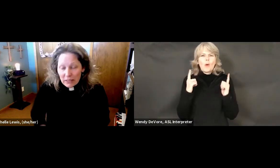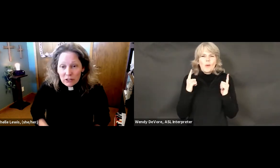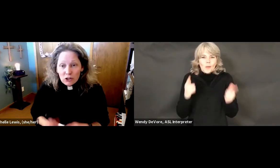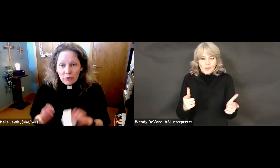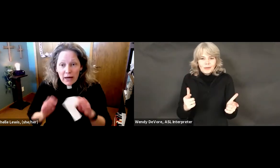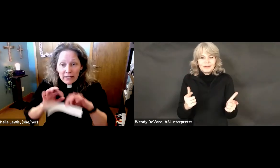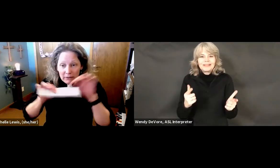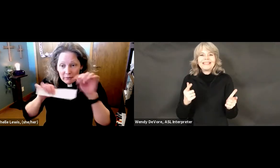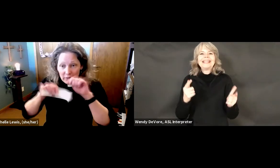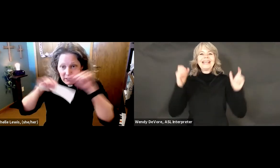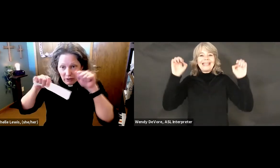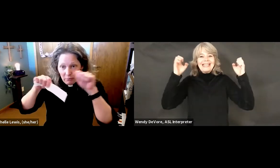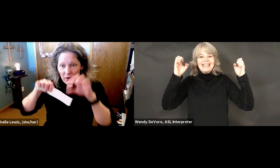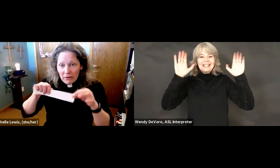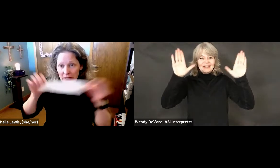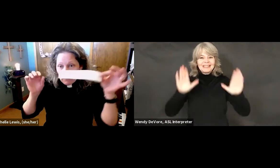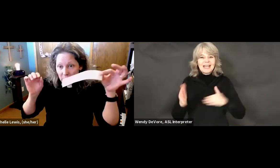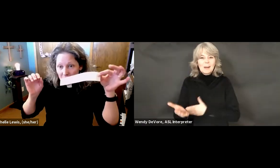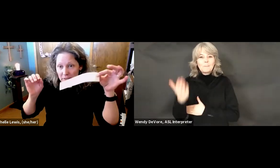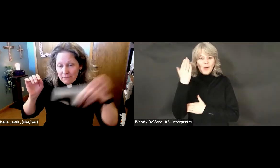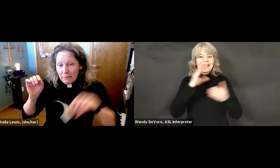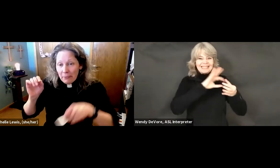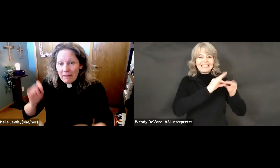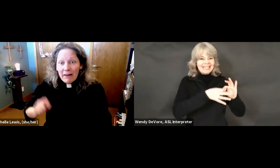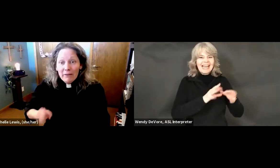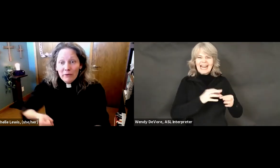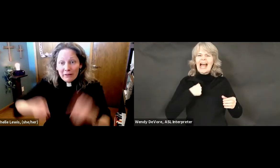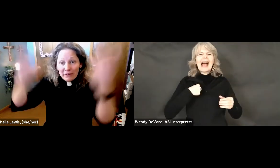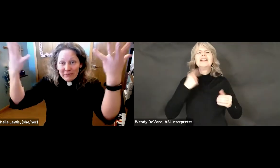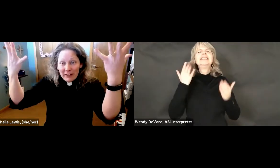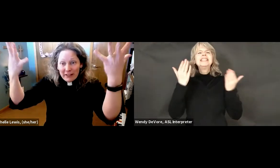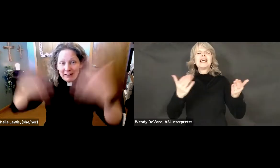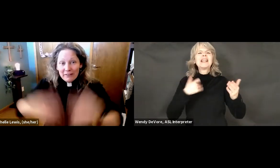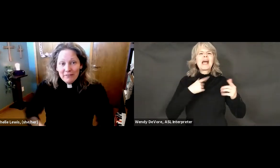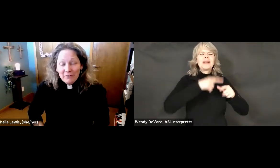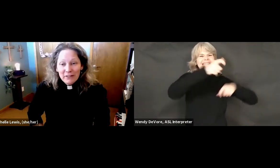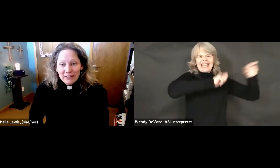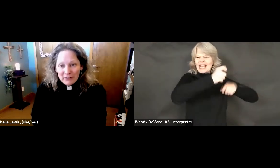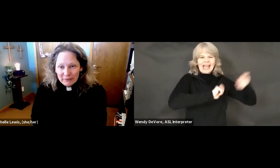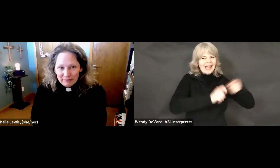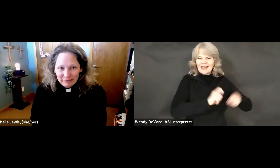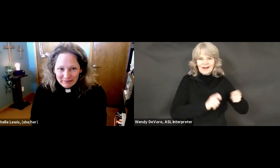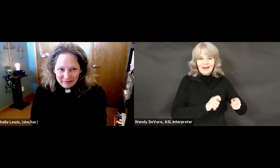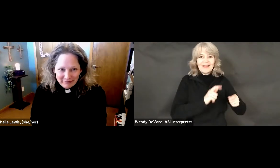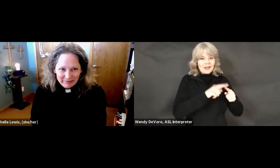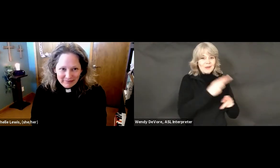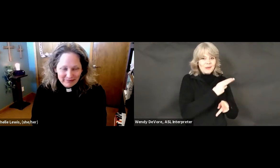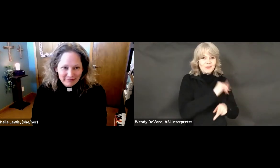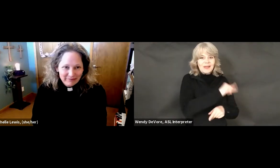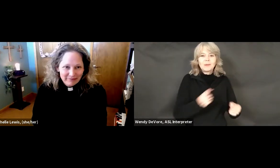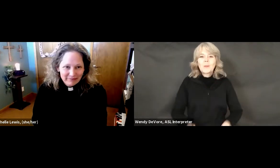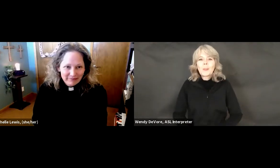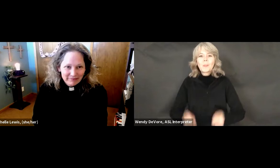we shred, we tear up all these papers, and then we'll have confetti for Easter.